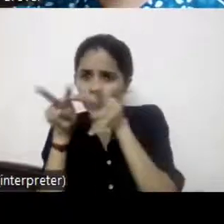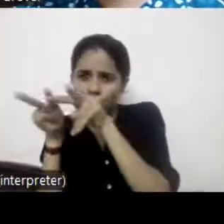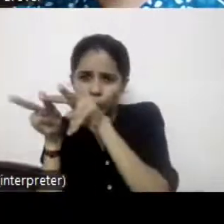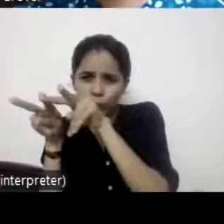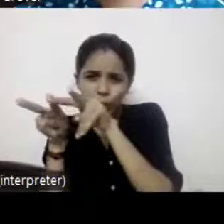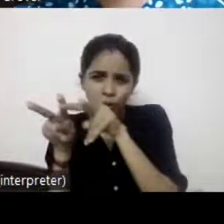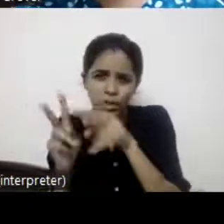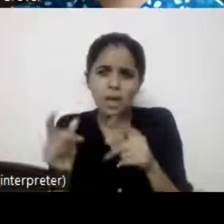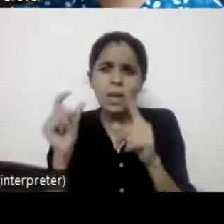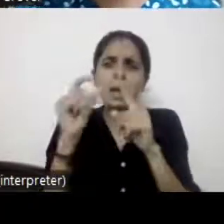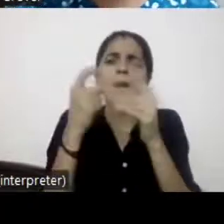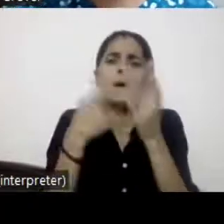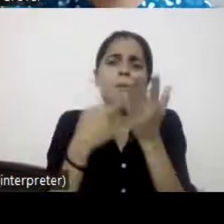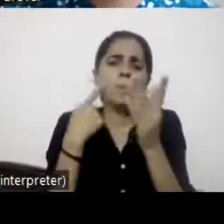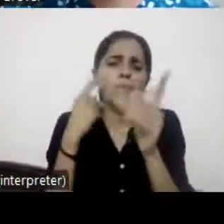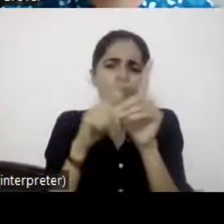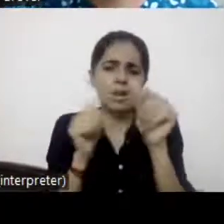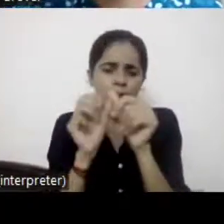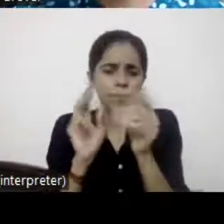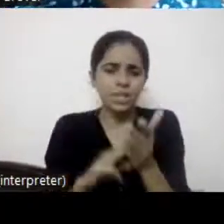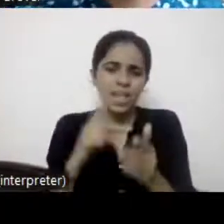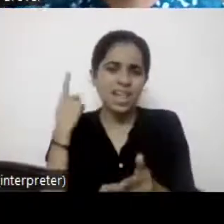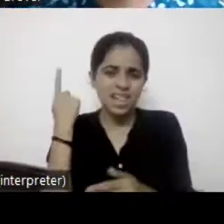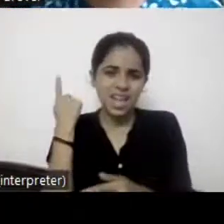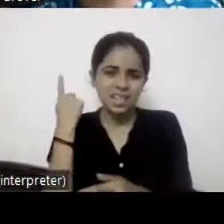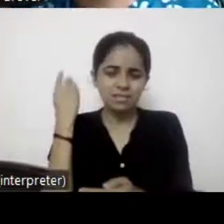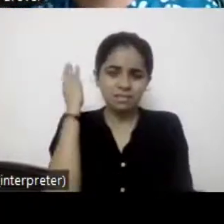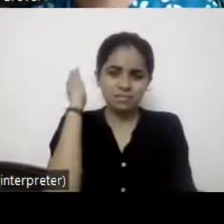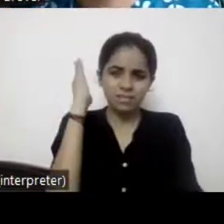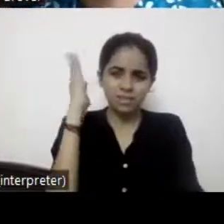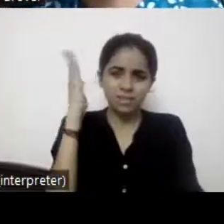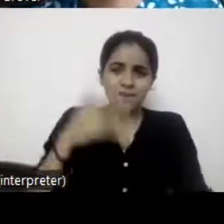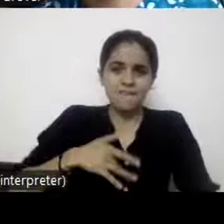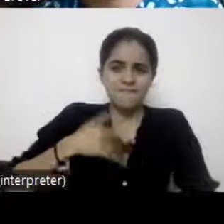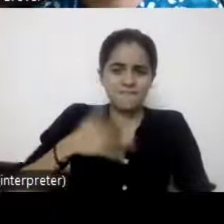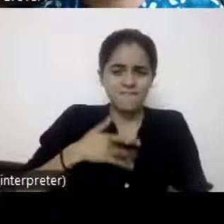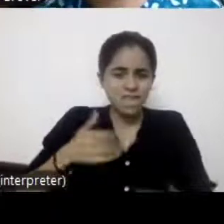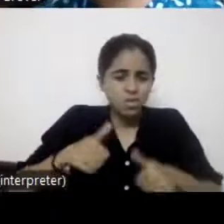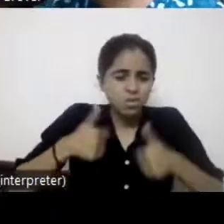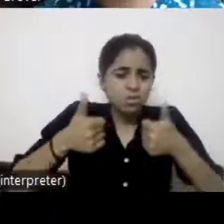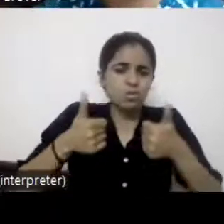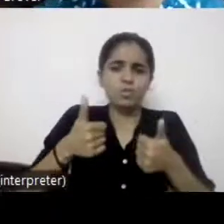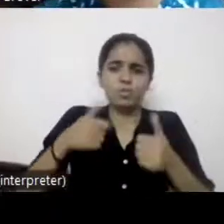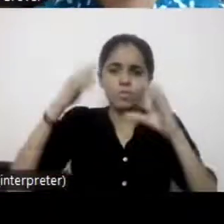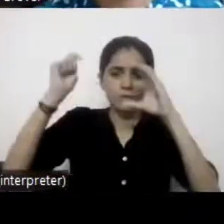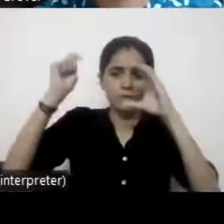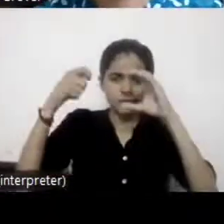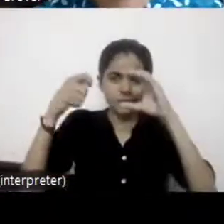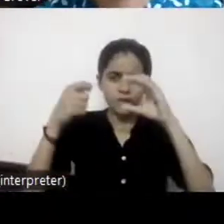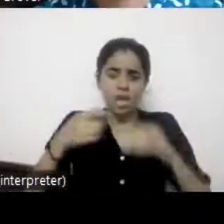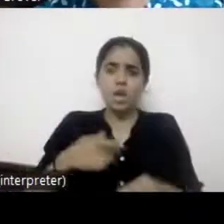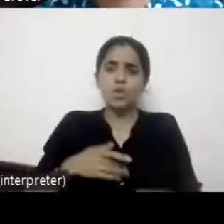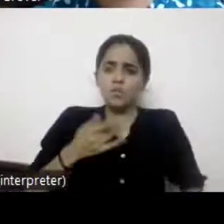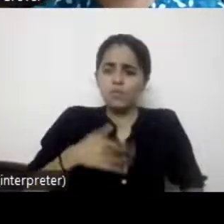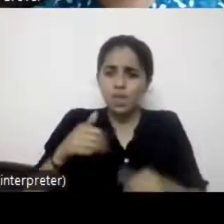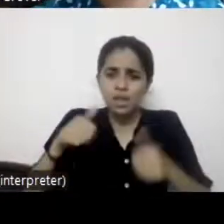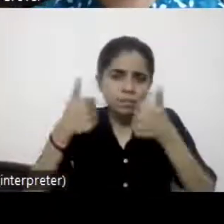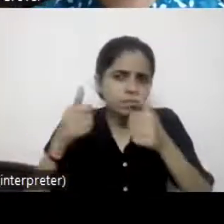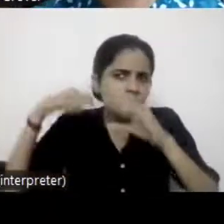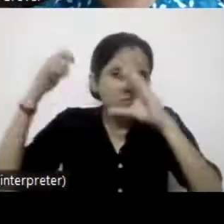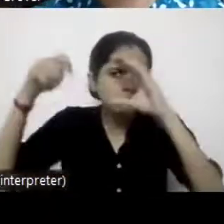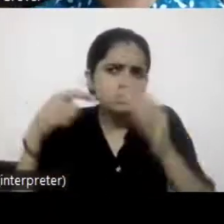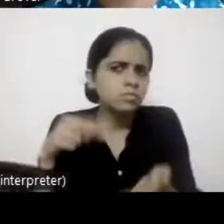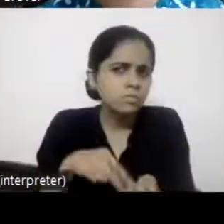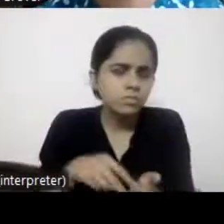Priyam was mentioning in the last lecture also, the feel-good films. What are these feel-good films? There's always